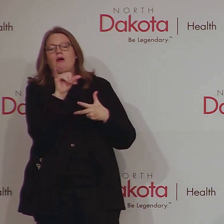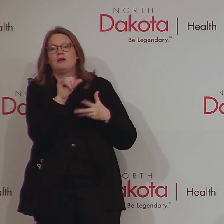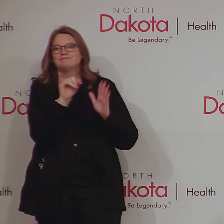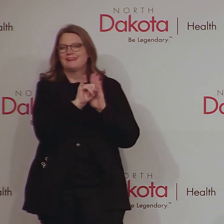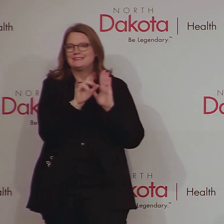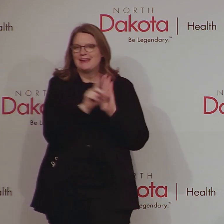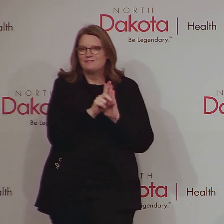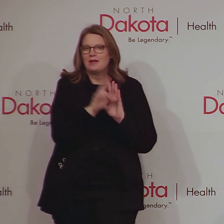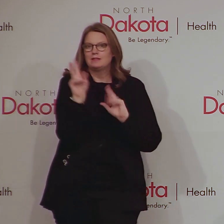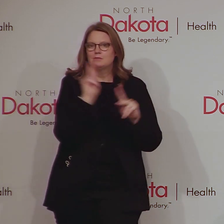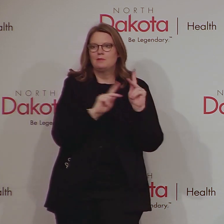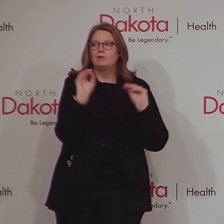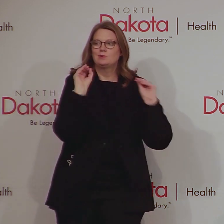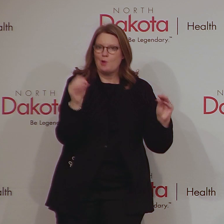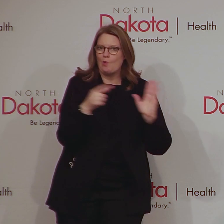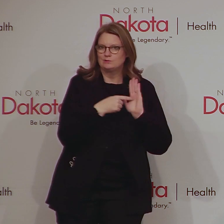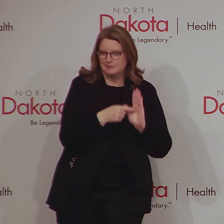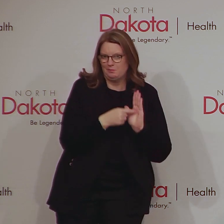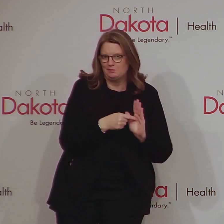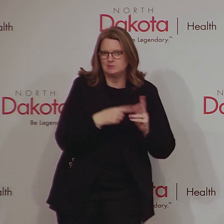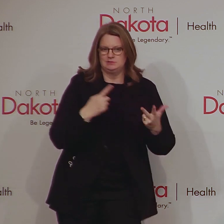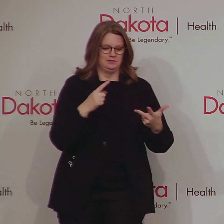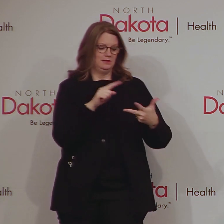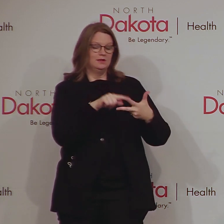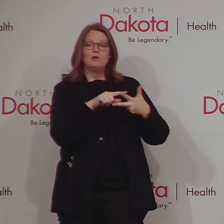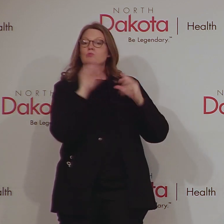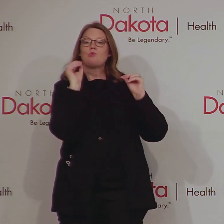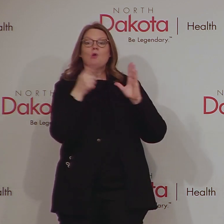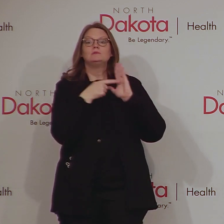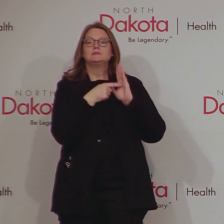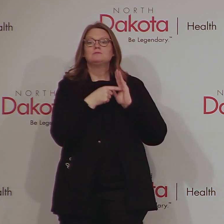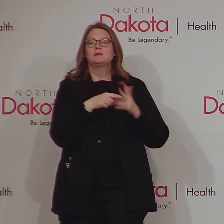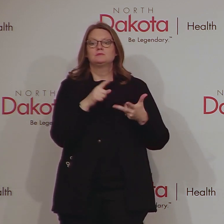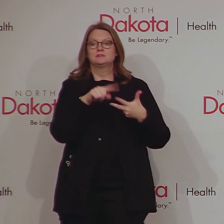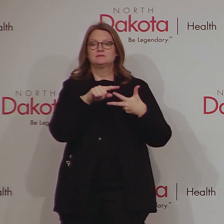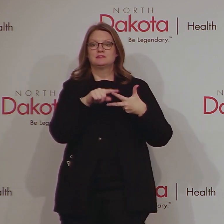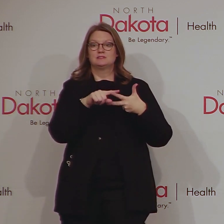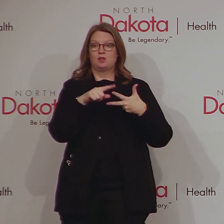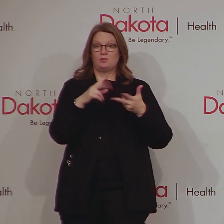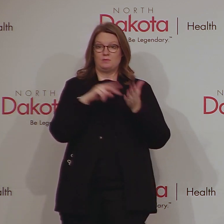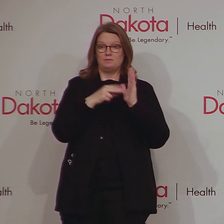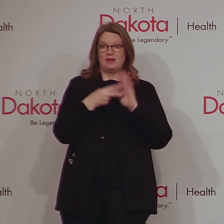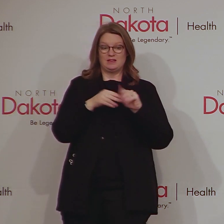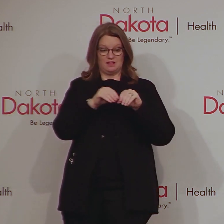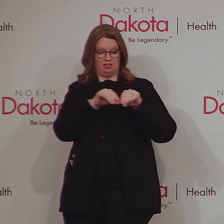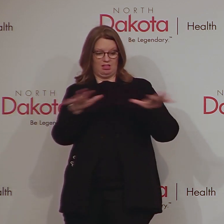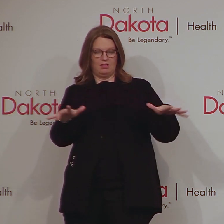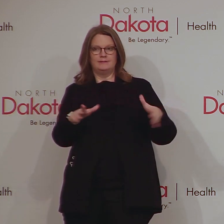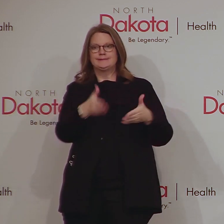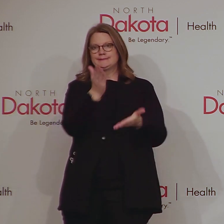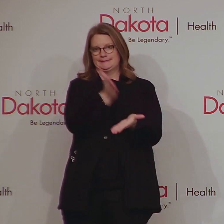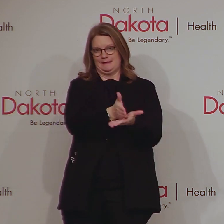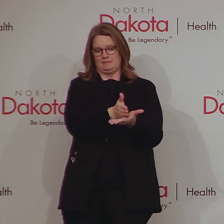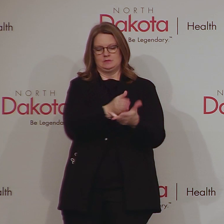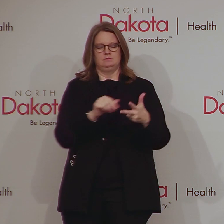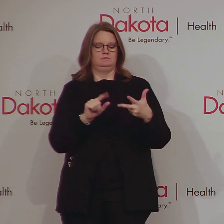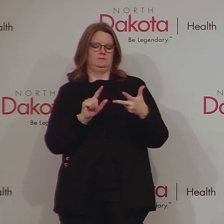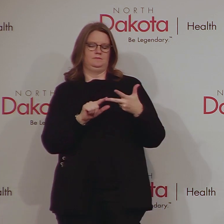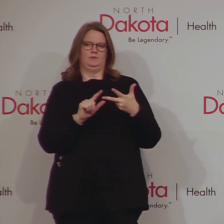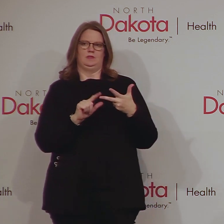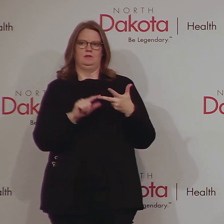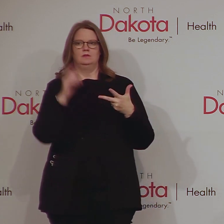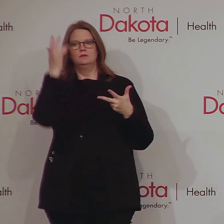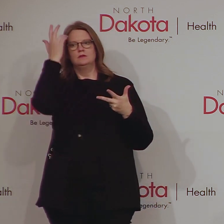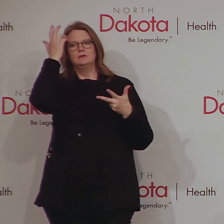the asymptomatic cases, meaning those without symptoms, and break the chain of transmission. And the third prong